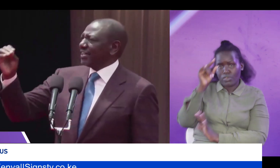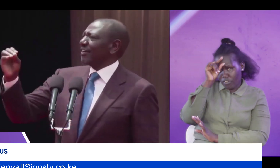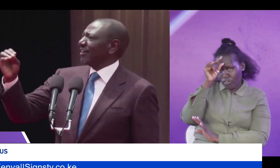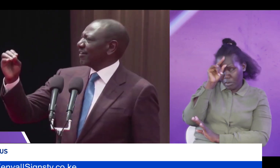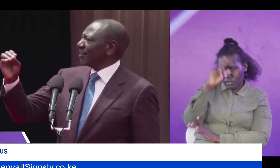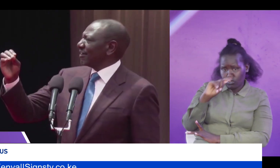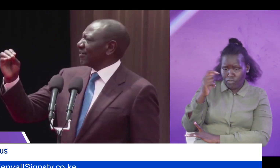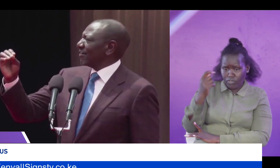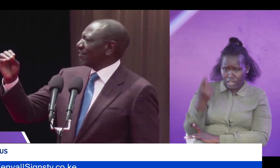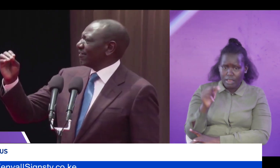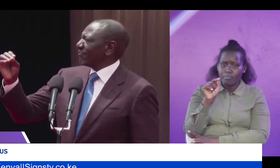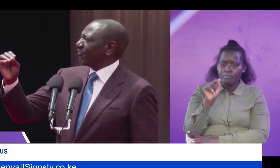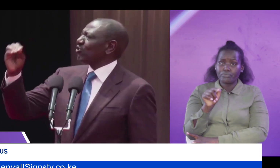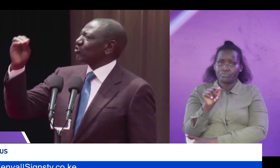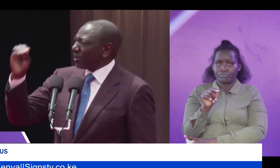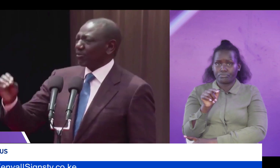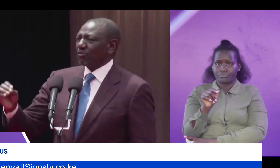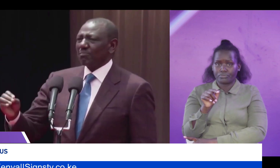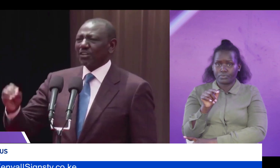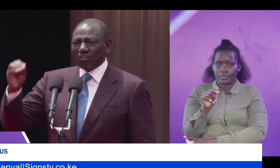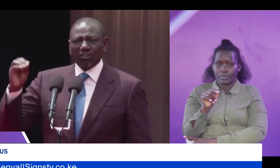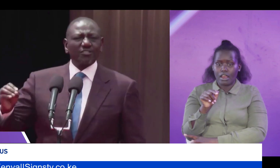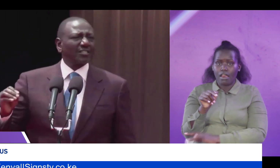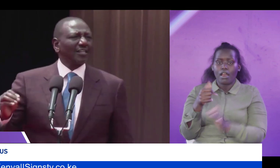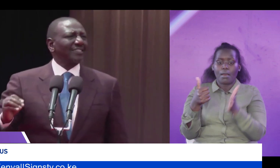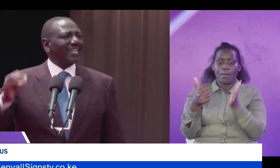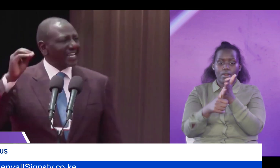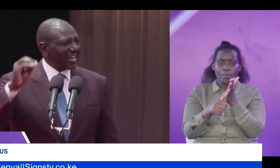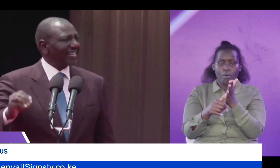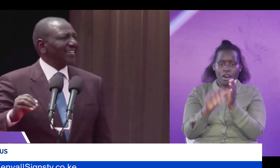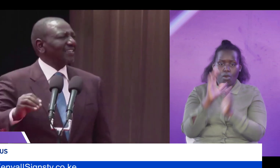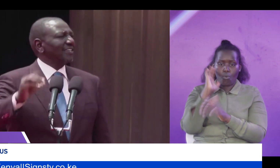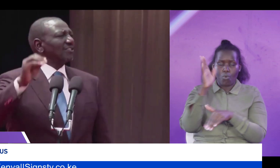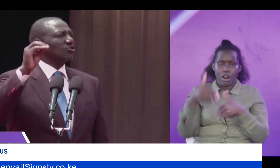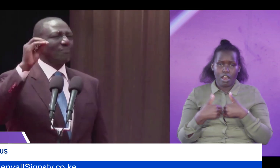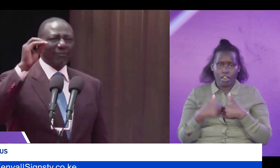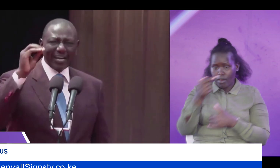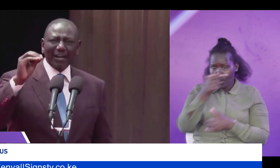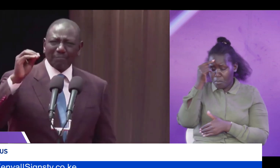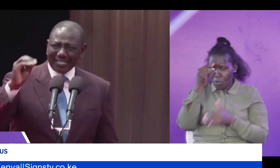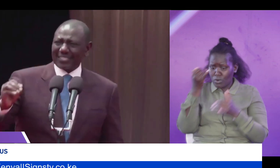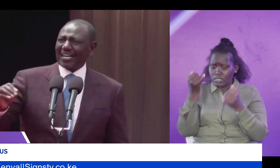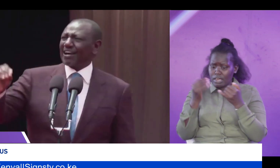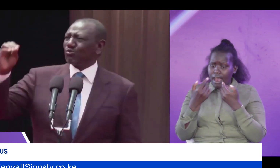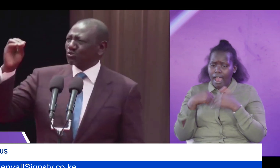in for trouble because tayari tumeweka pesa ya